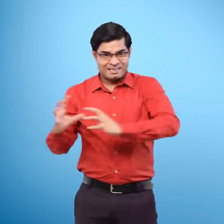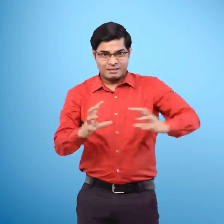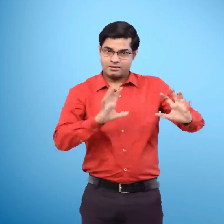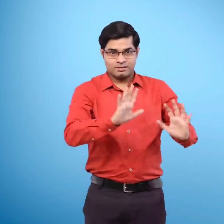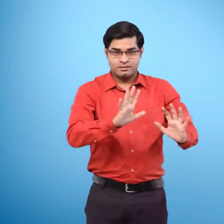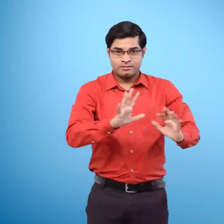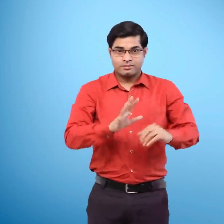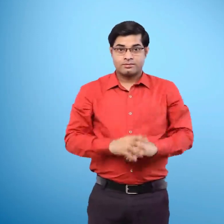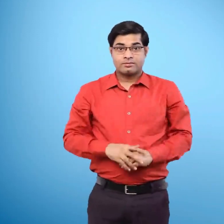stone